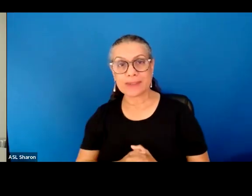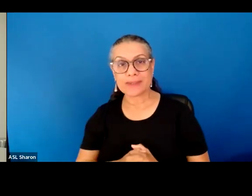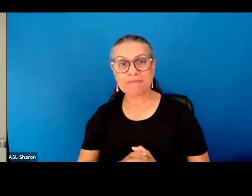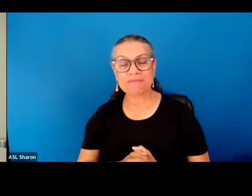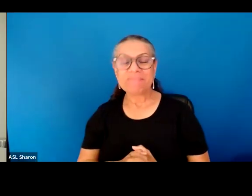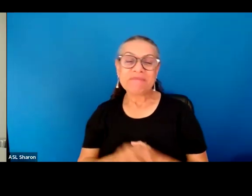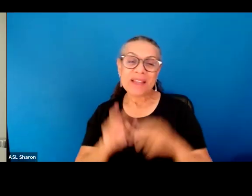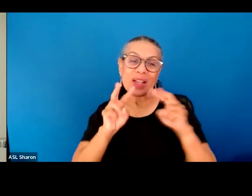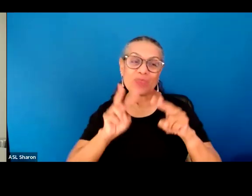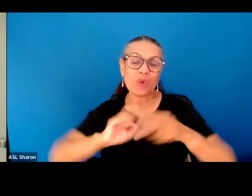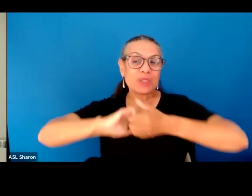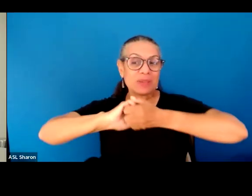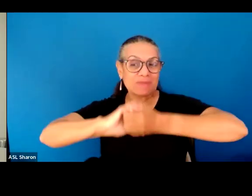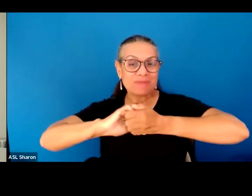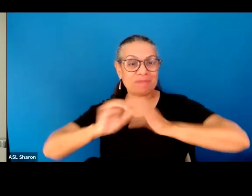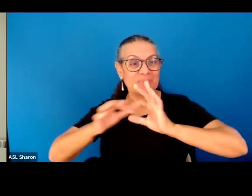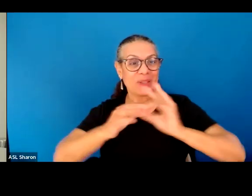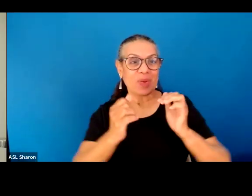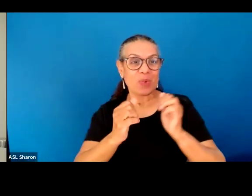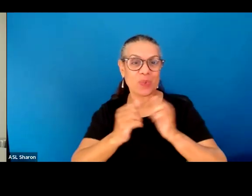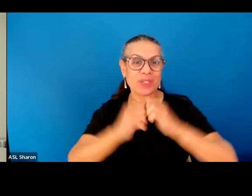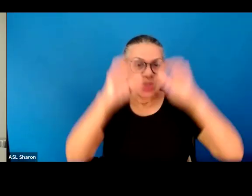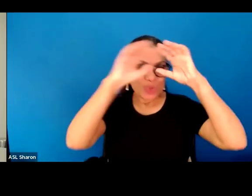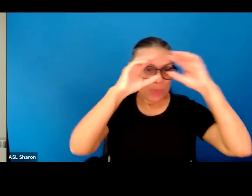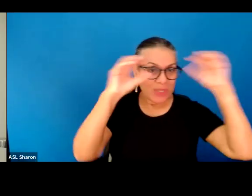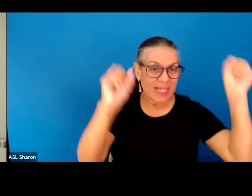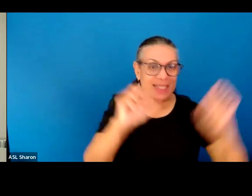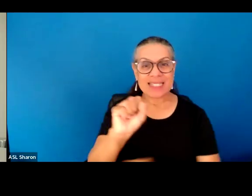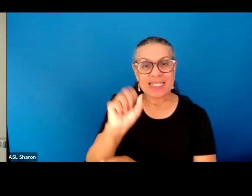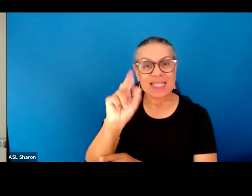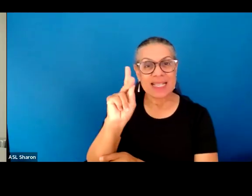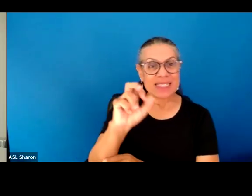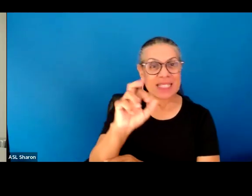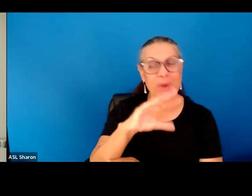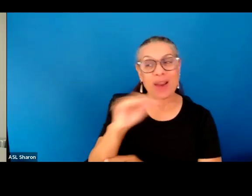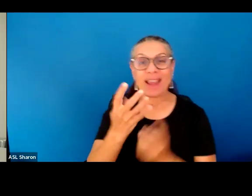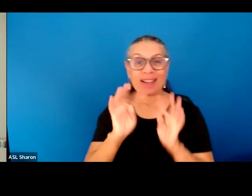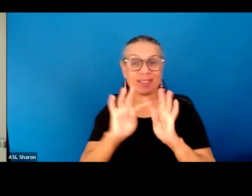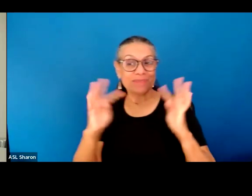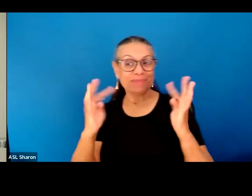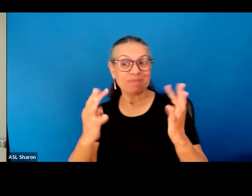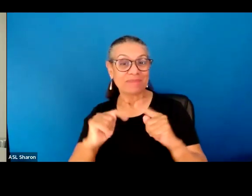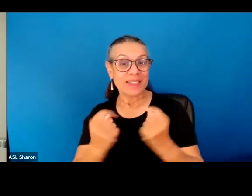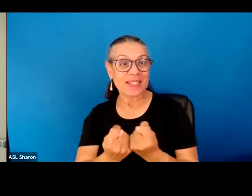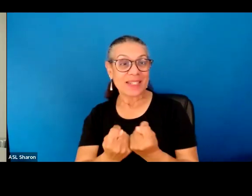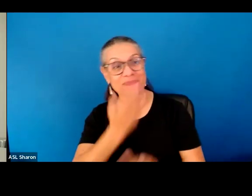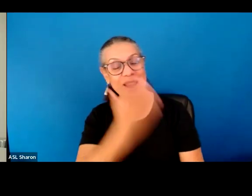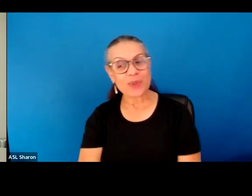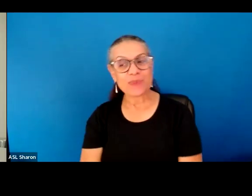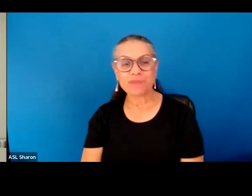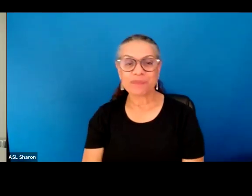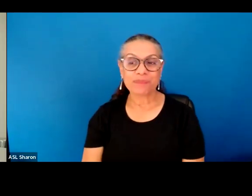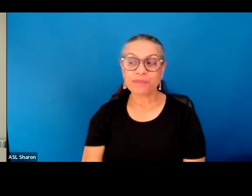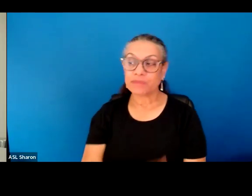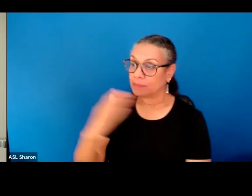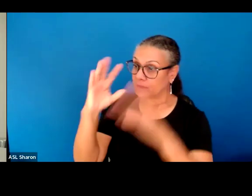to collaborating with Superintendent Skipper and her team in these efforts. So thank you so much, Chair. Thank you. Superintendent, would you like